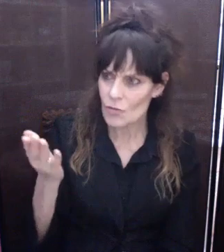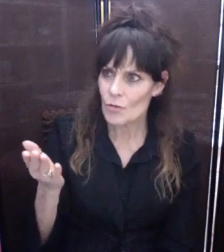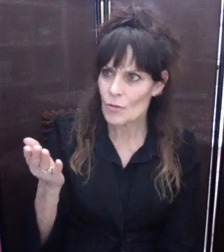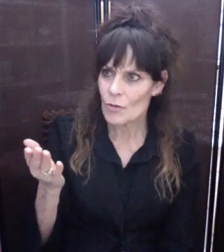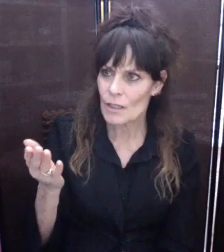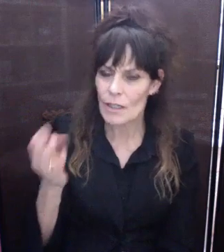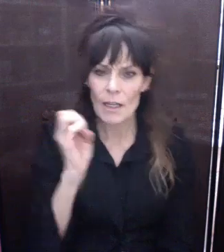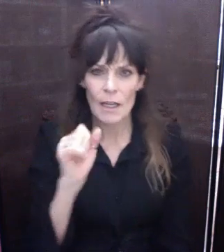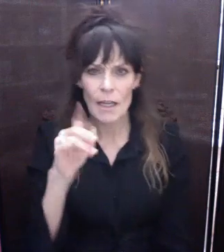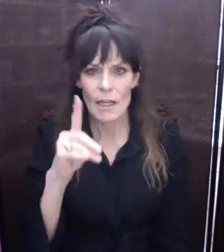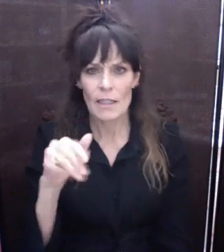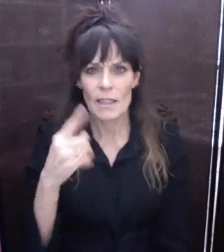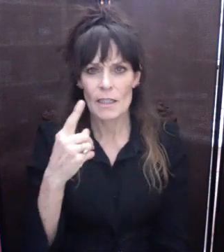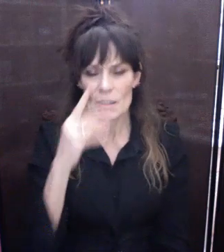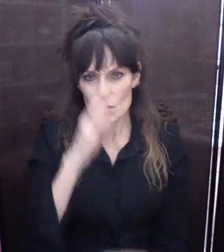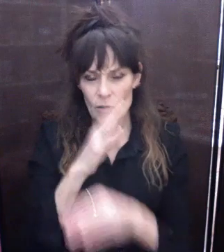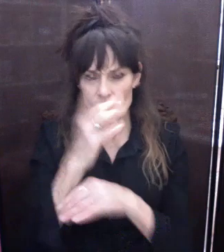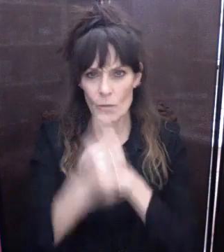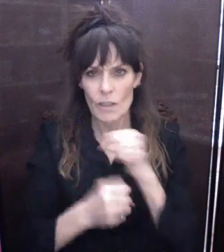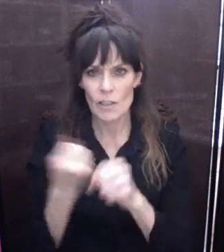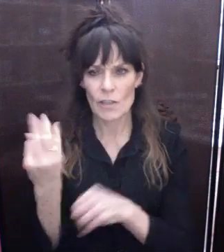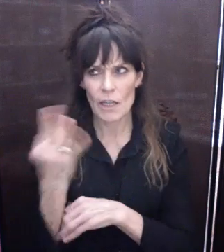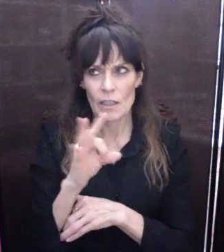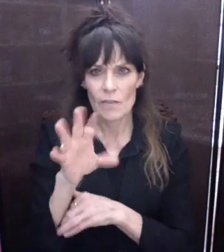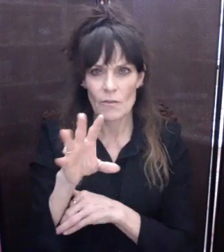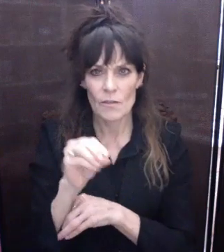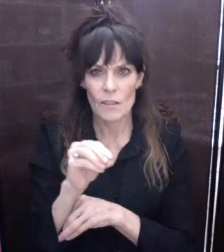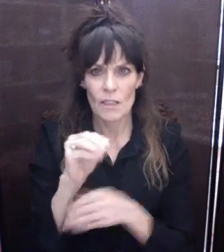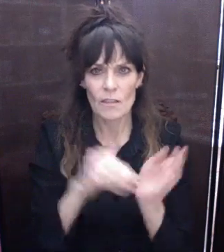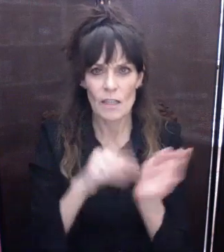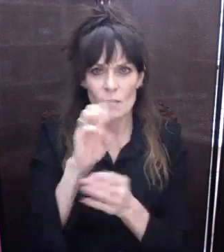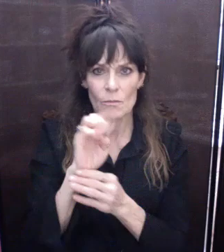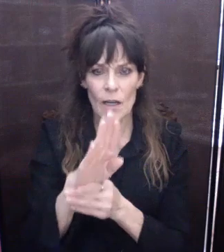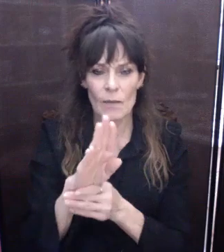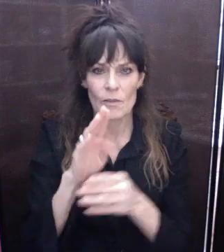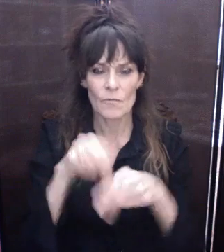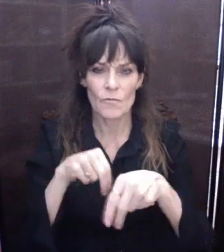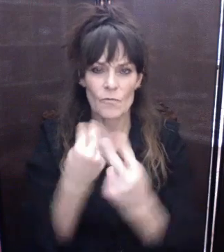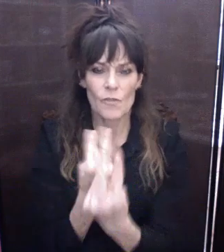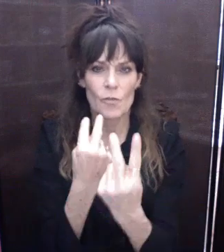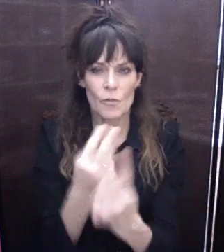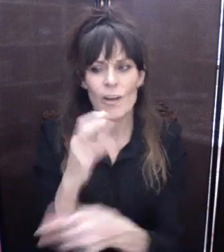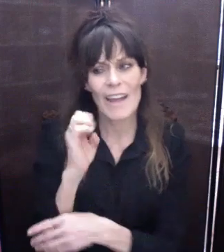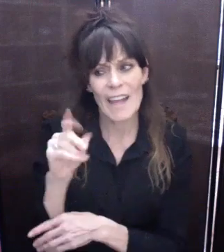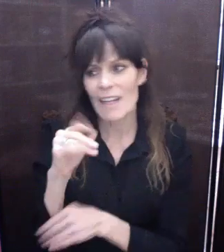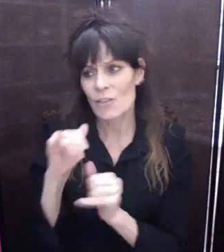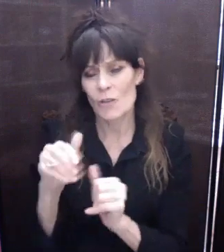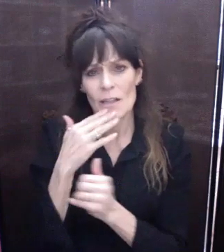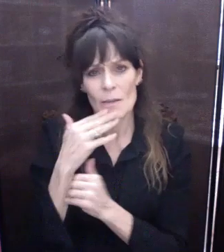Eddie's sober a year again in 1950 at Dr. Bob's funeral. So Eddie did the best he could. He was a member of the Youngstown, Ohio